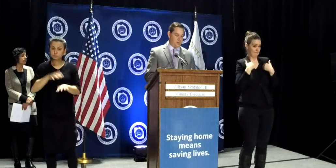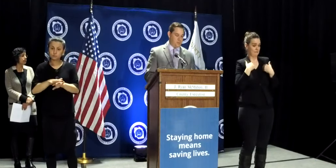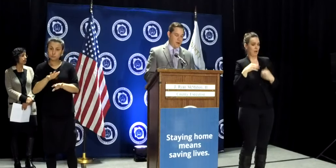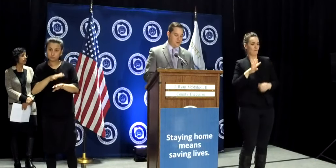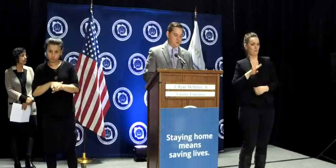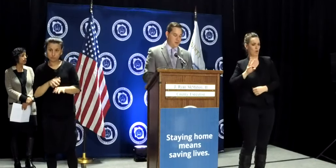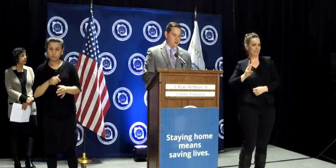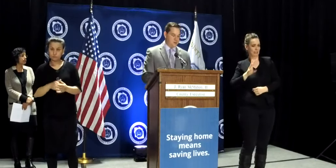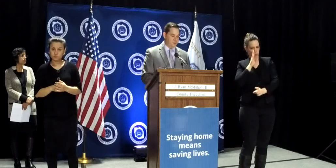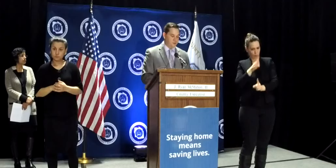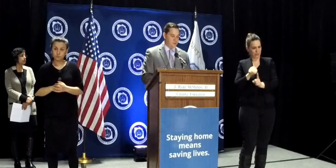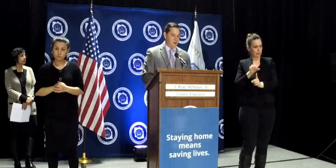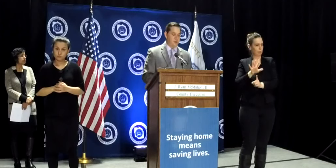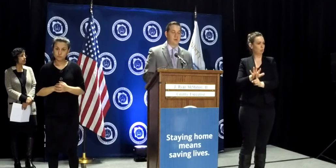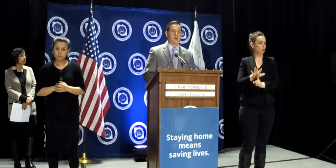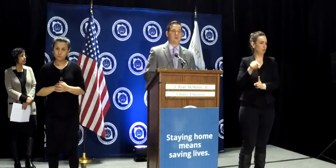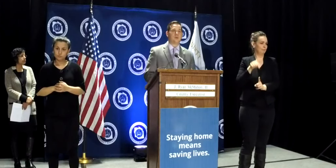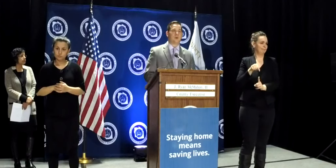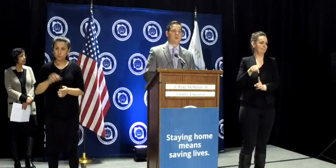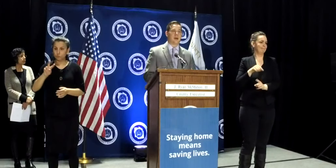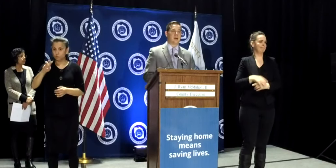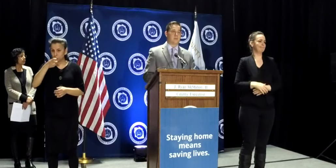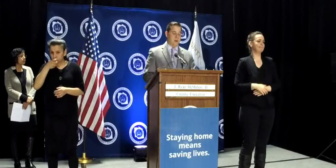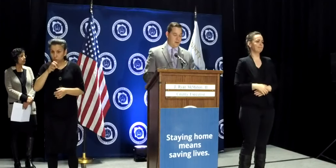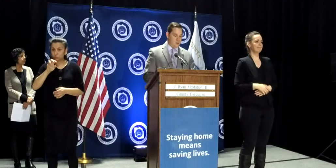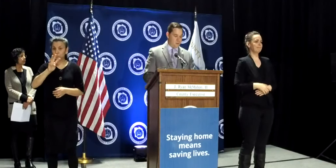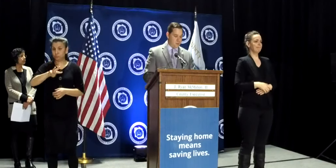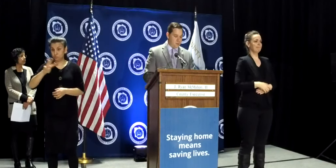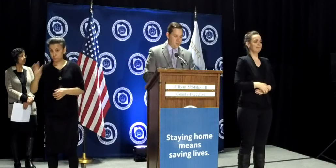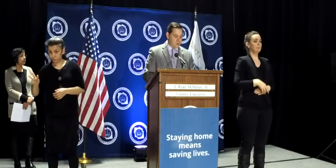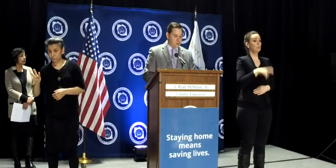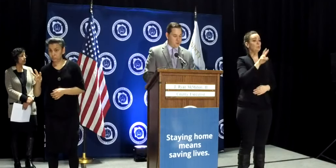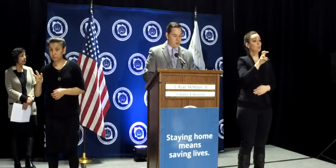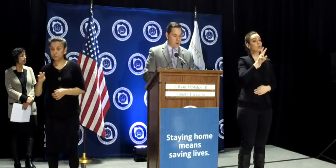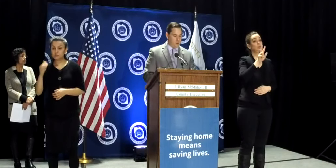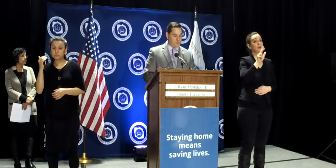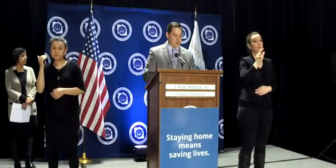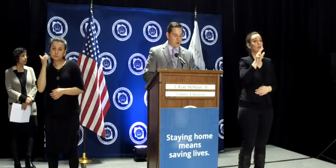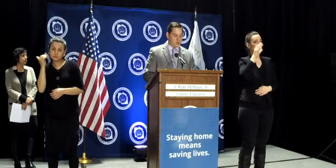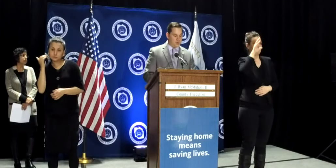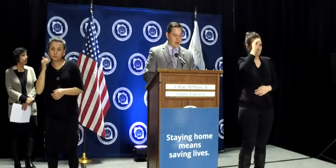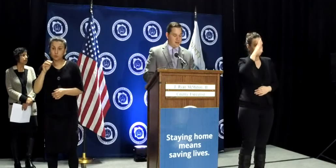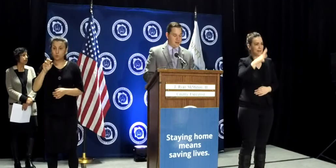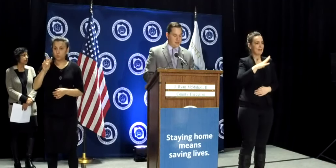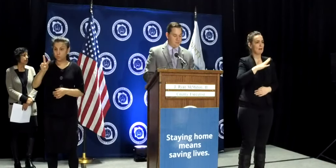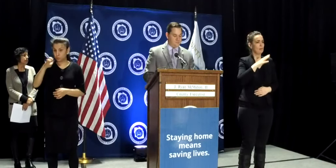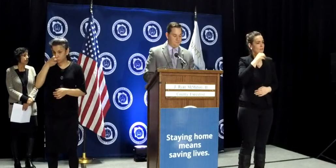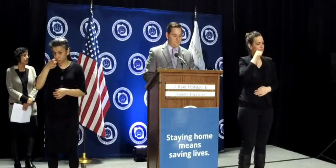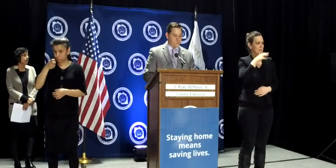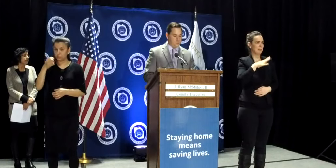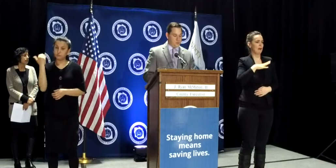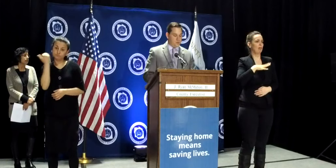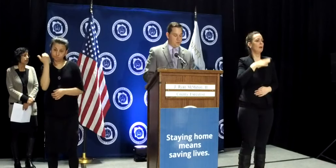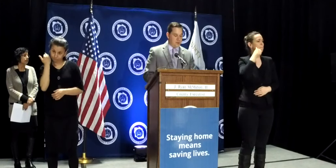233 of our positive cases are female, 209 are male, 12 are under 19,